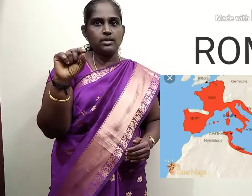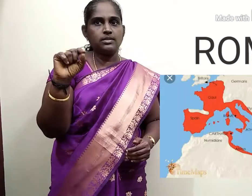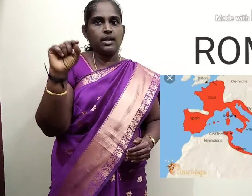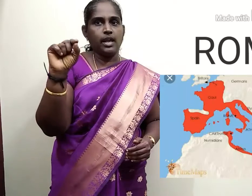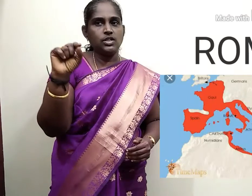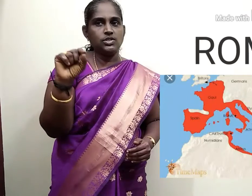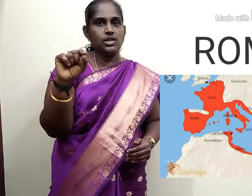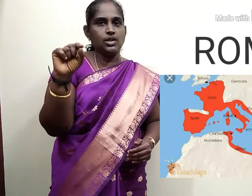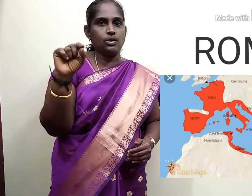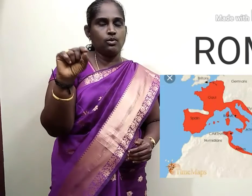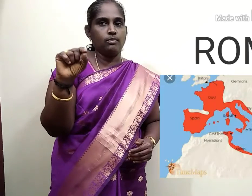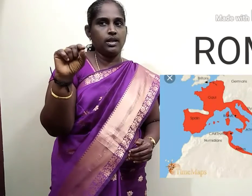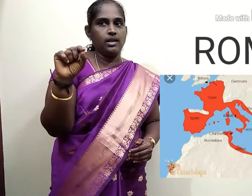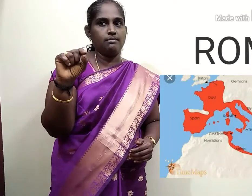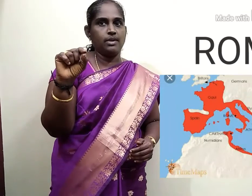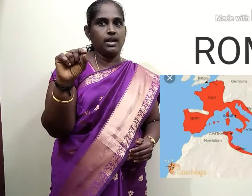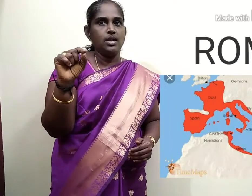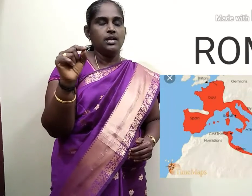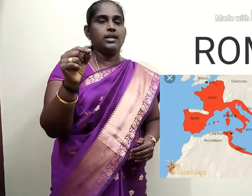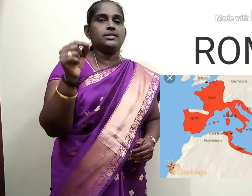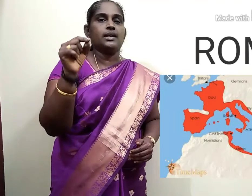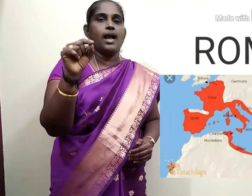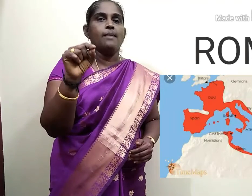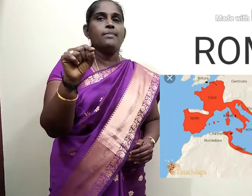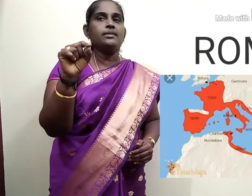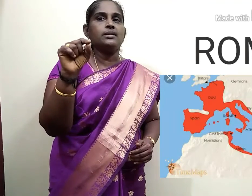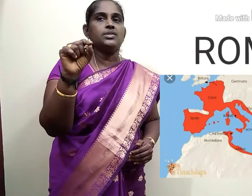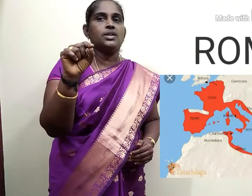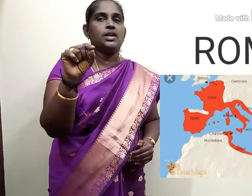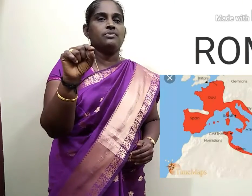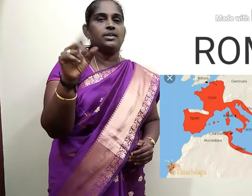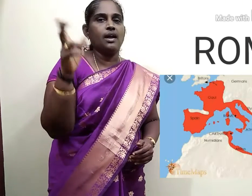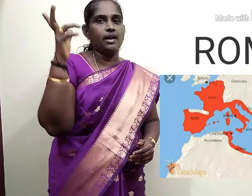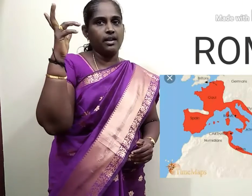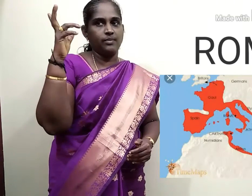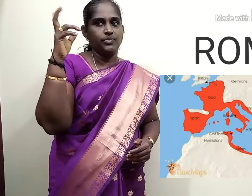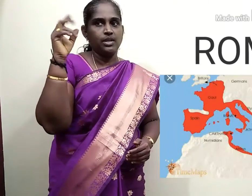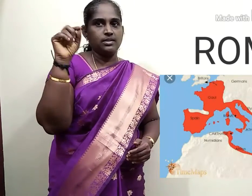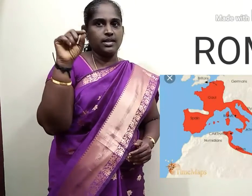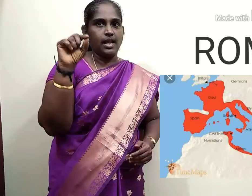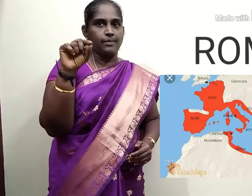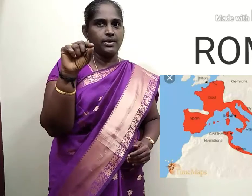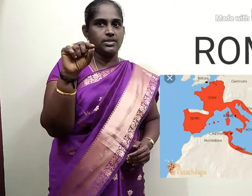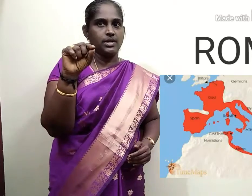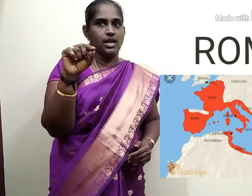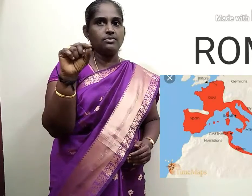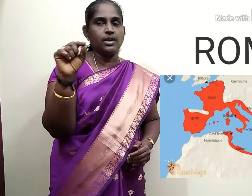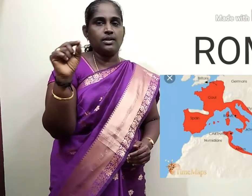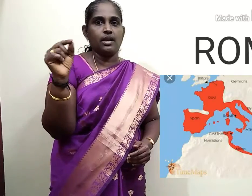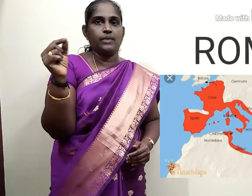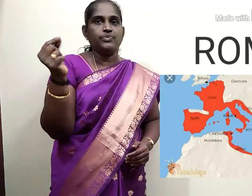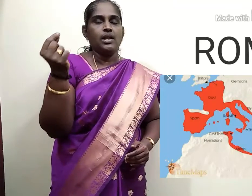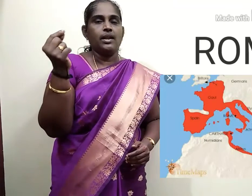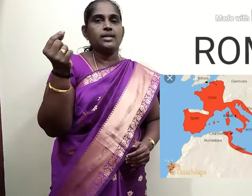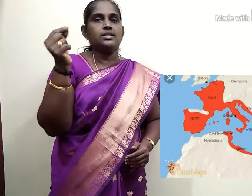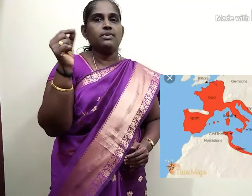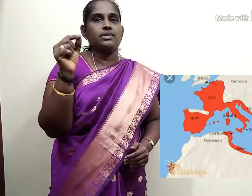means ancient Roman Empire. It is the capital city of Italy. Is the capital city of Italy. Next we will